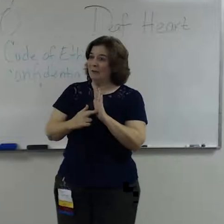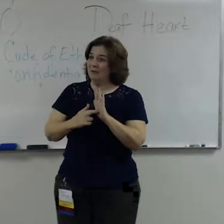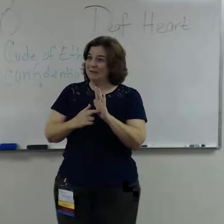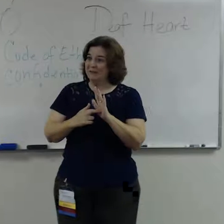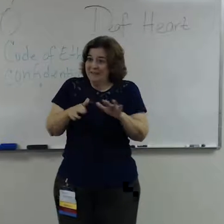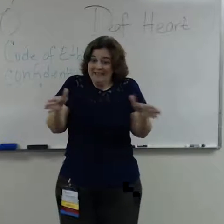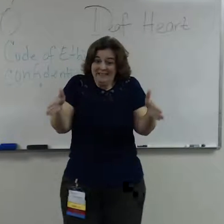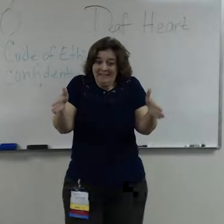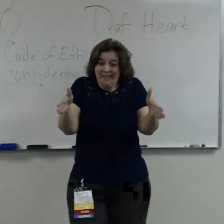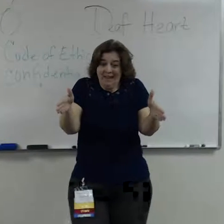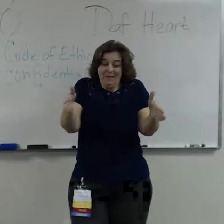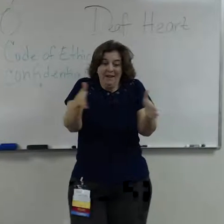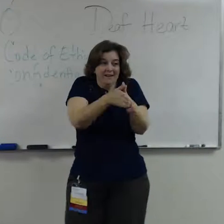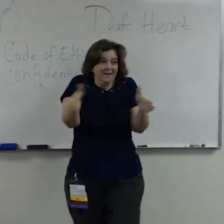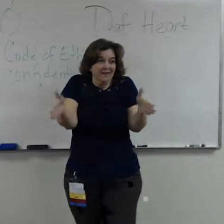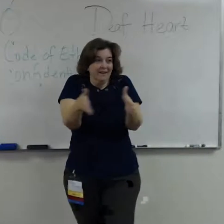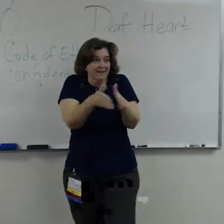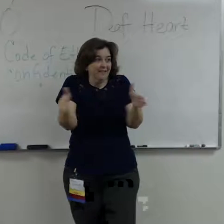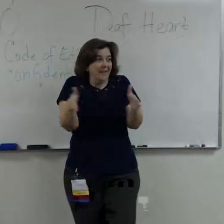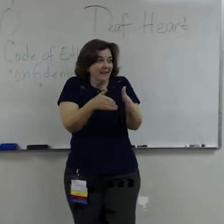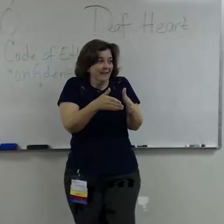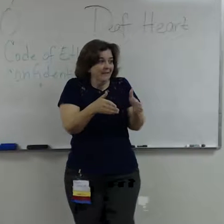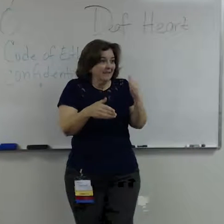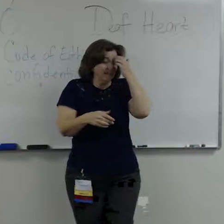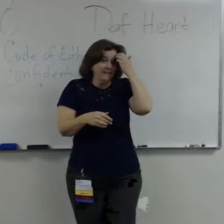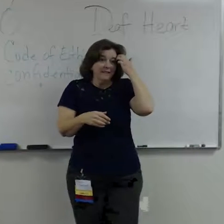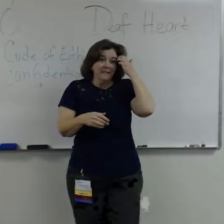roles within the same setting.